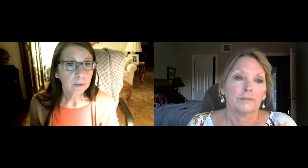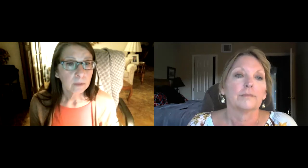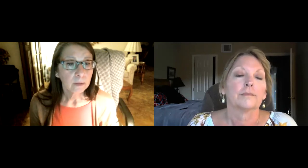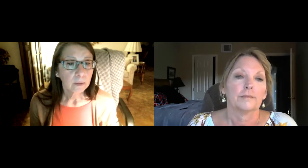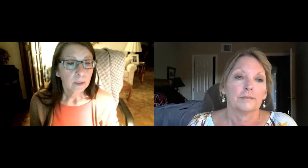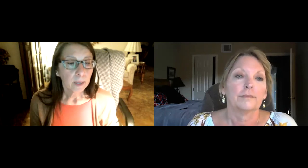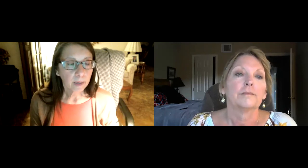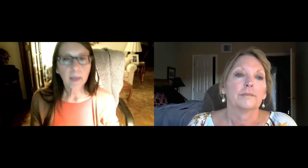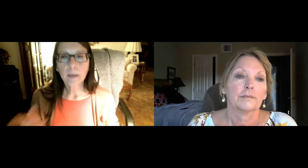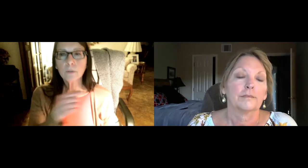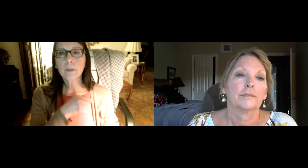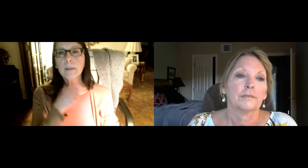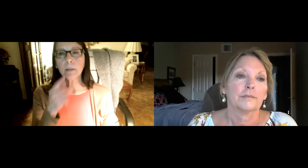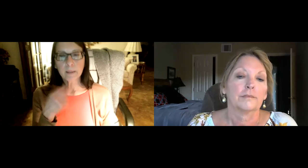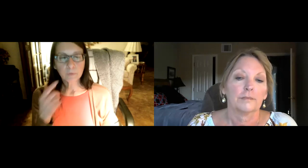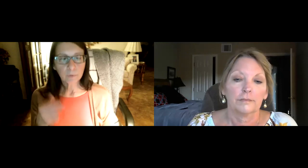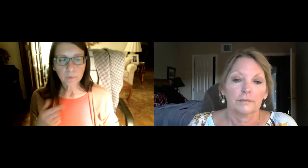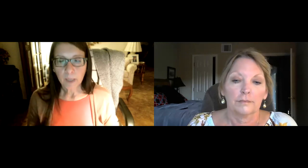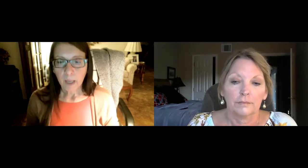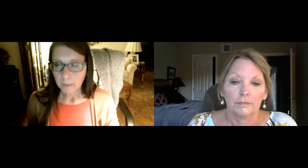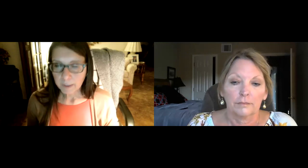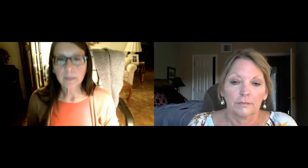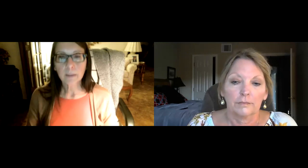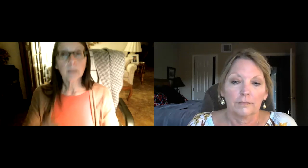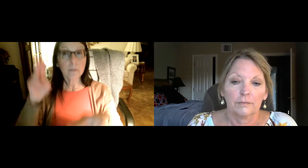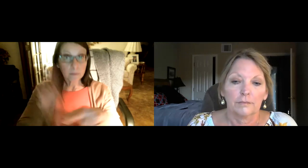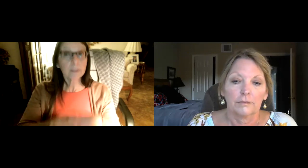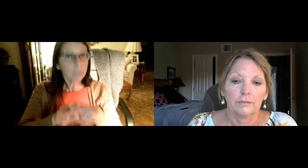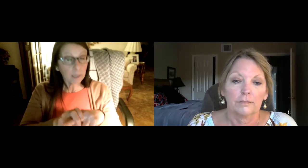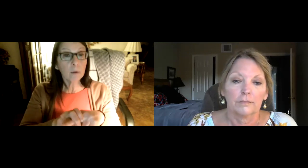Mm-hmm. And in the classroom, I'm telling the kids to sit down.